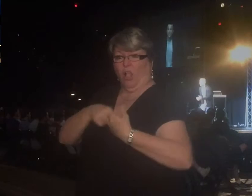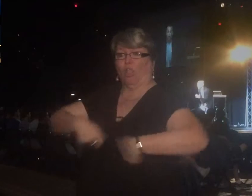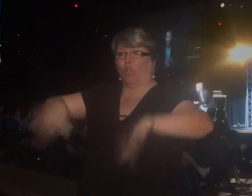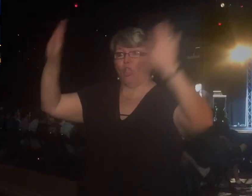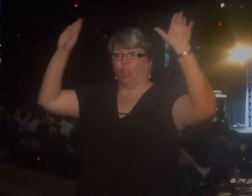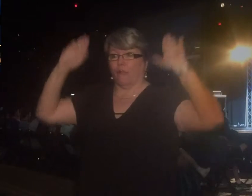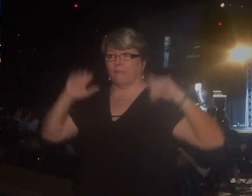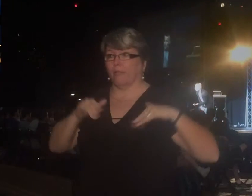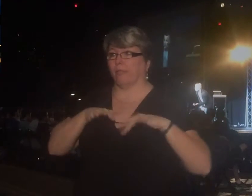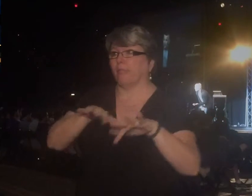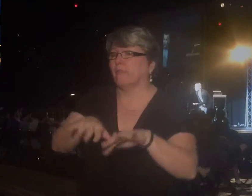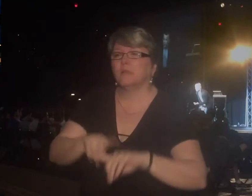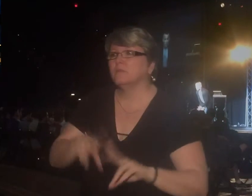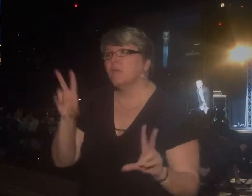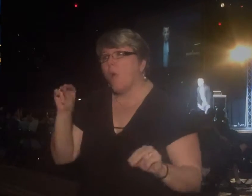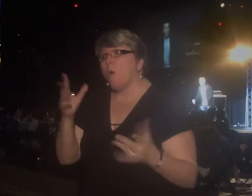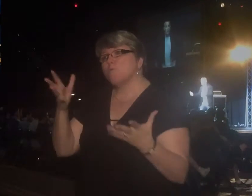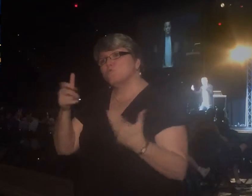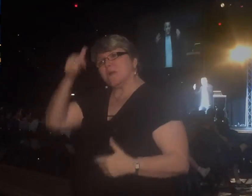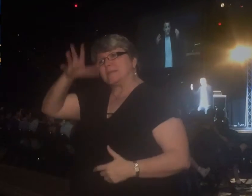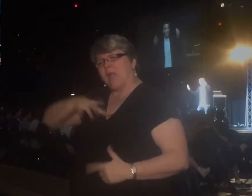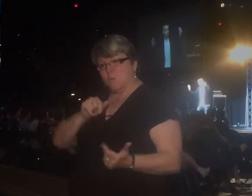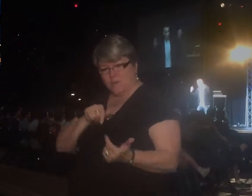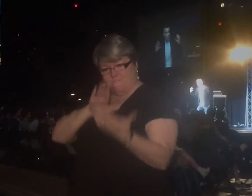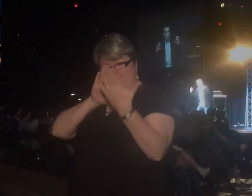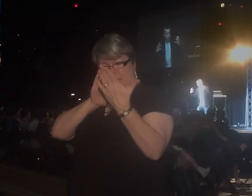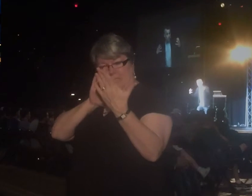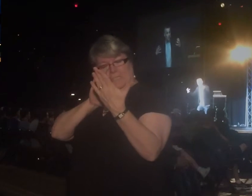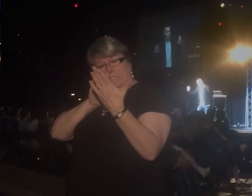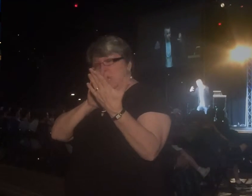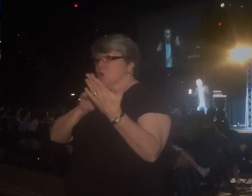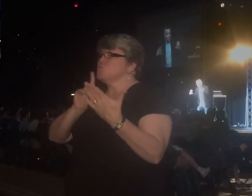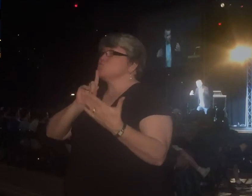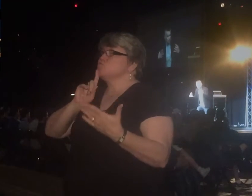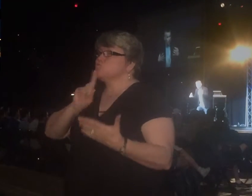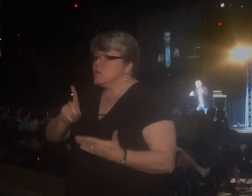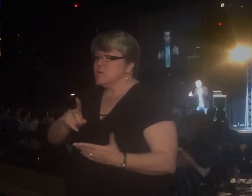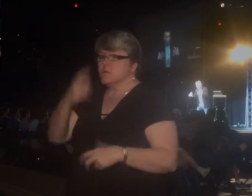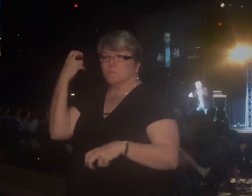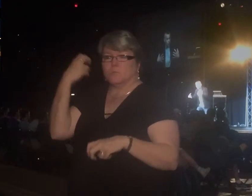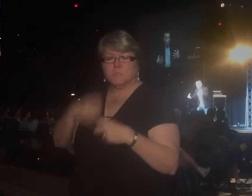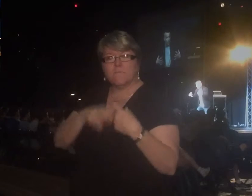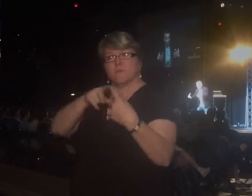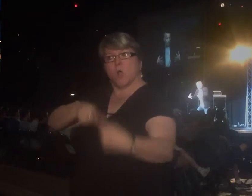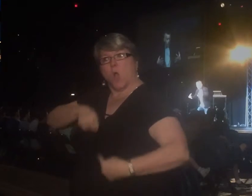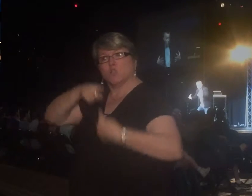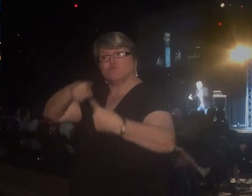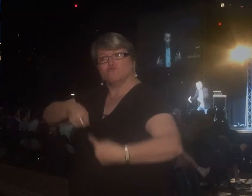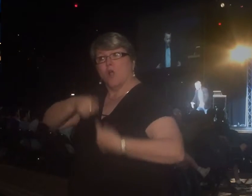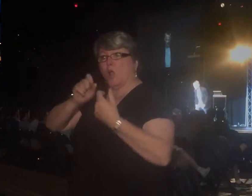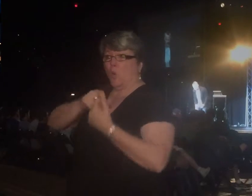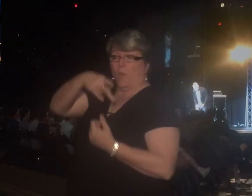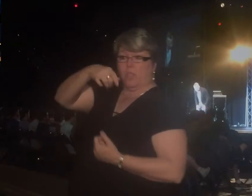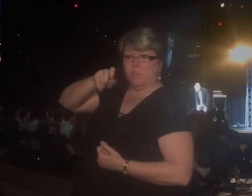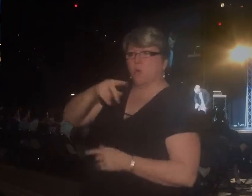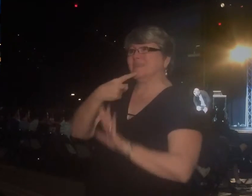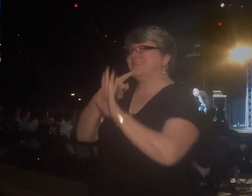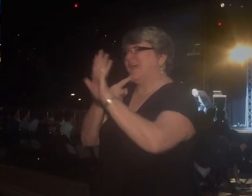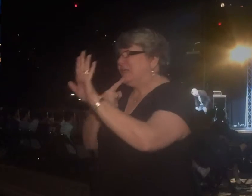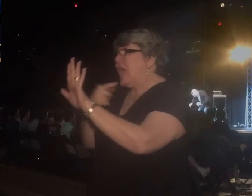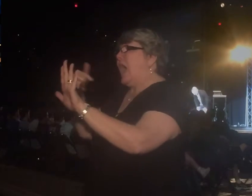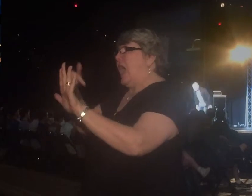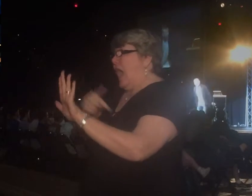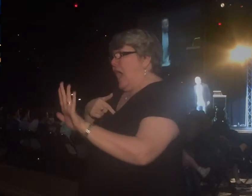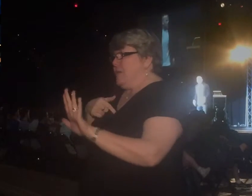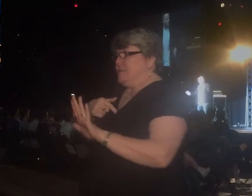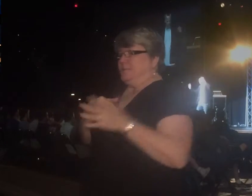in his life and folds like a lawn chair? No. You want a guy that when he faces the very real and very difficult struggle with